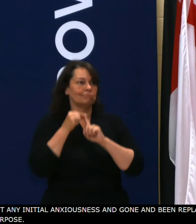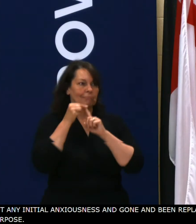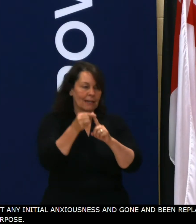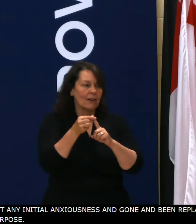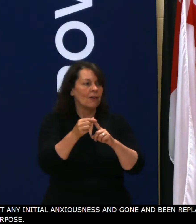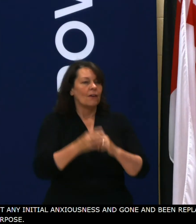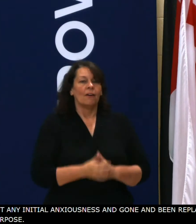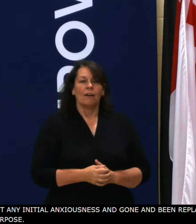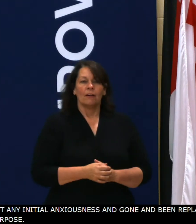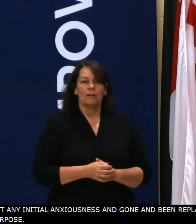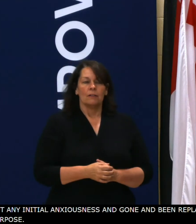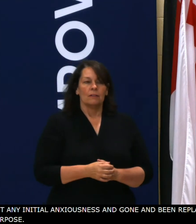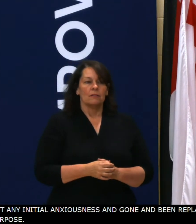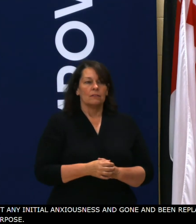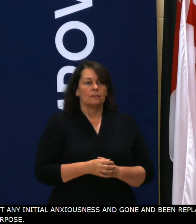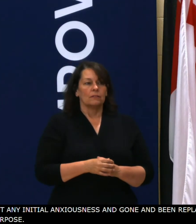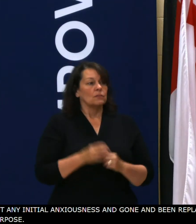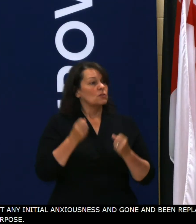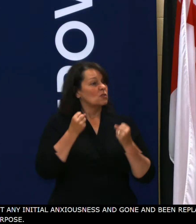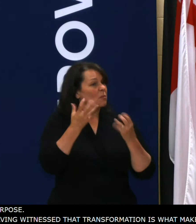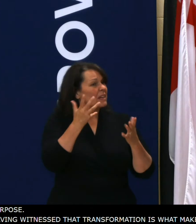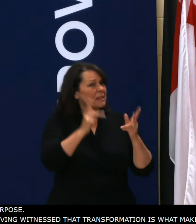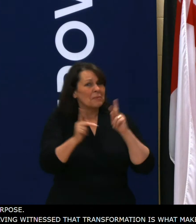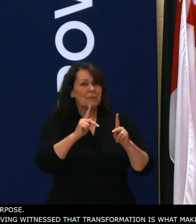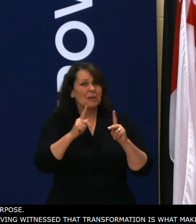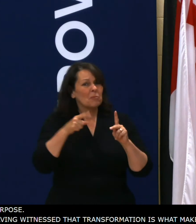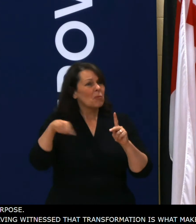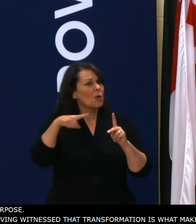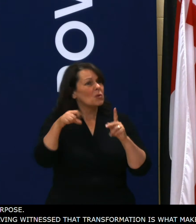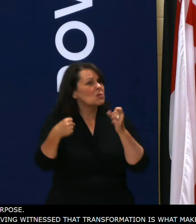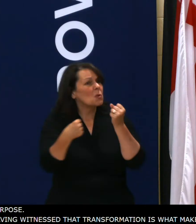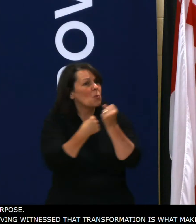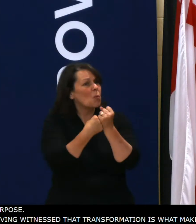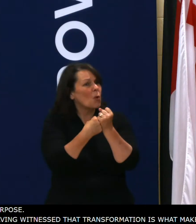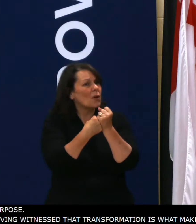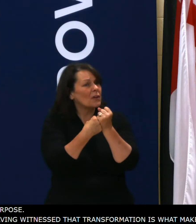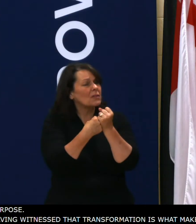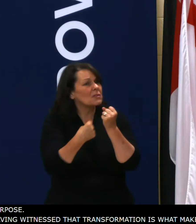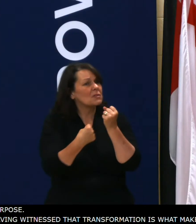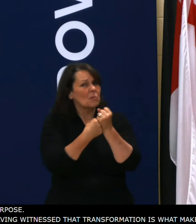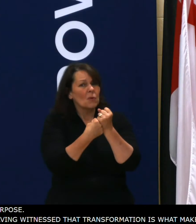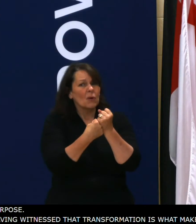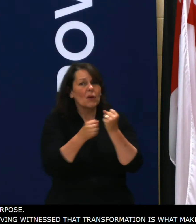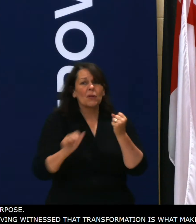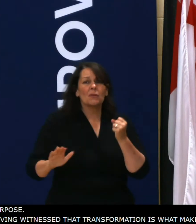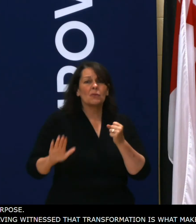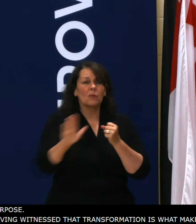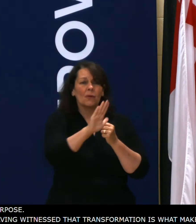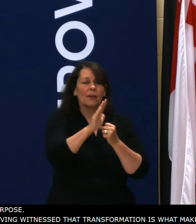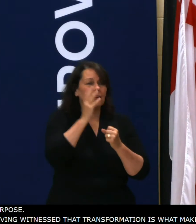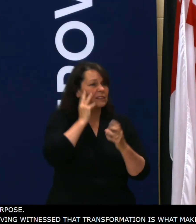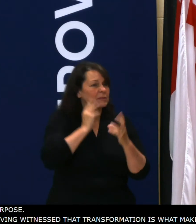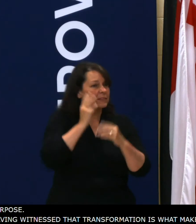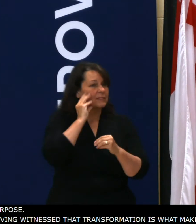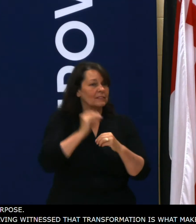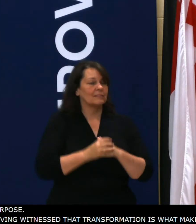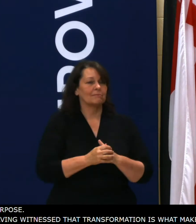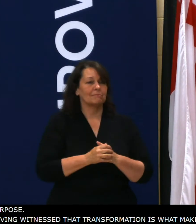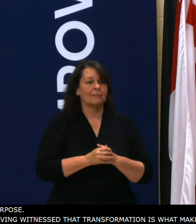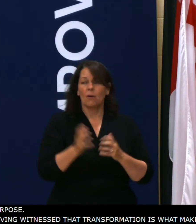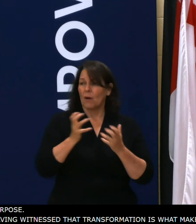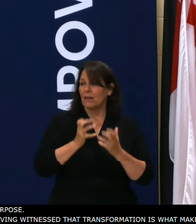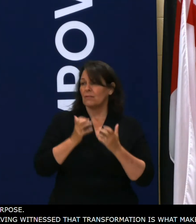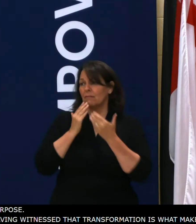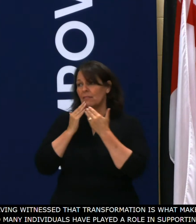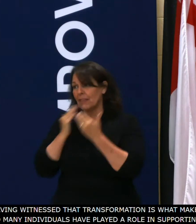So many individuals have played a role in supporting your journey to graduation, and I'd like to take this moment to express my gratitude to our